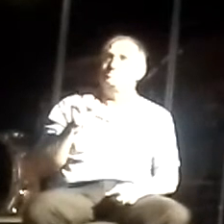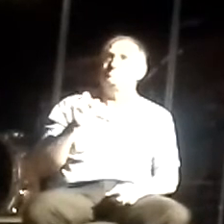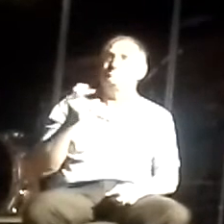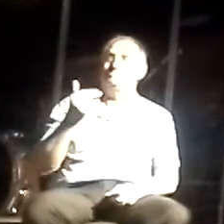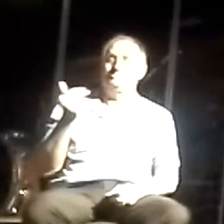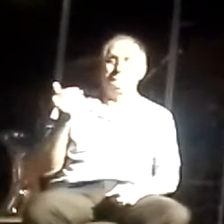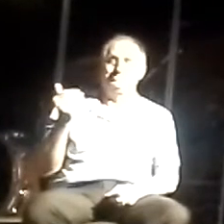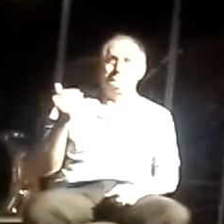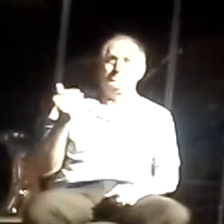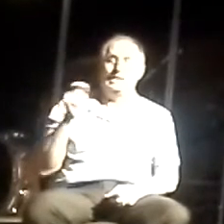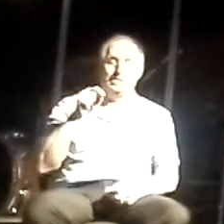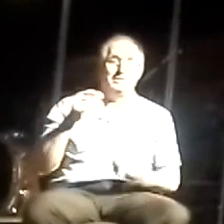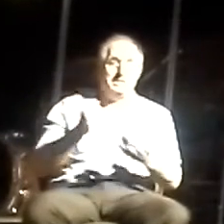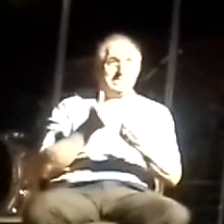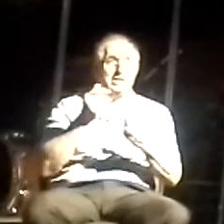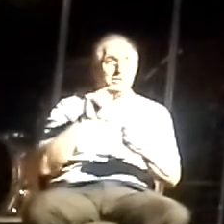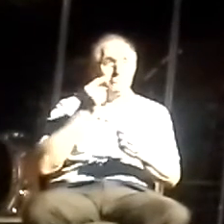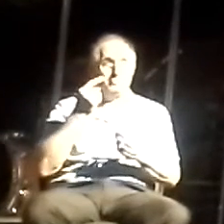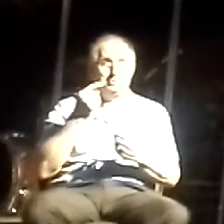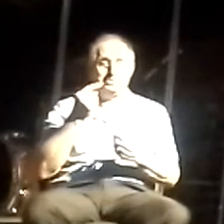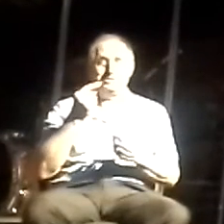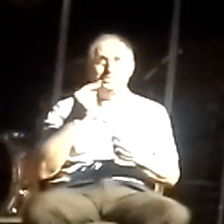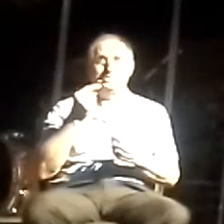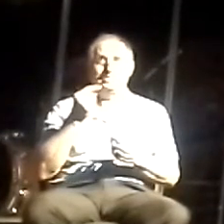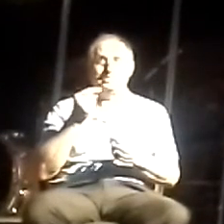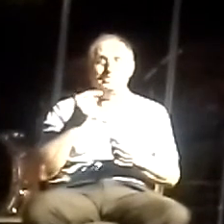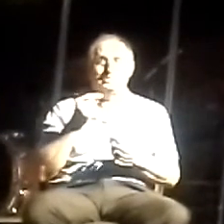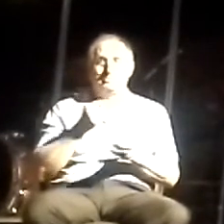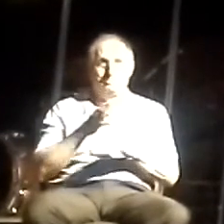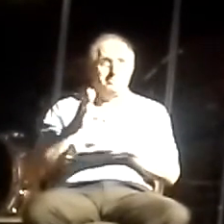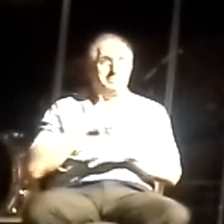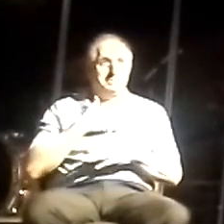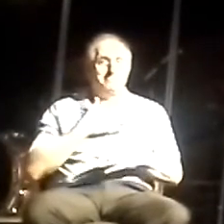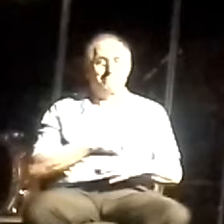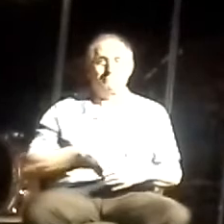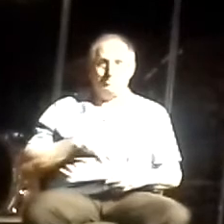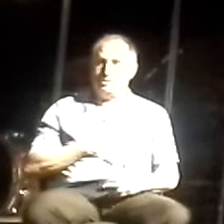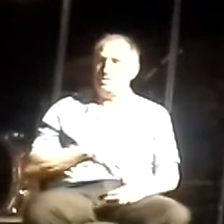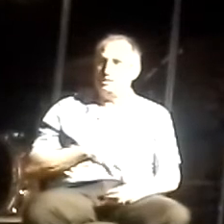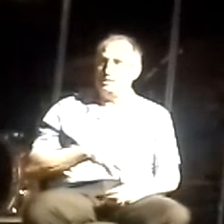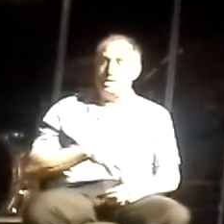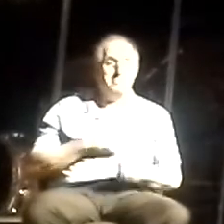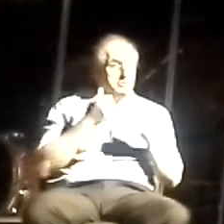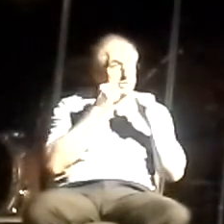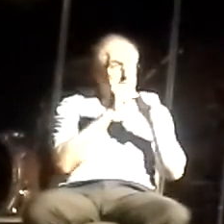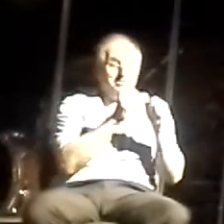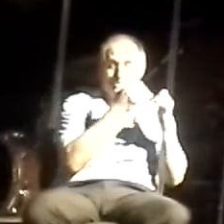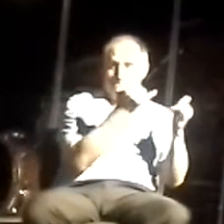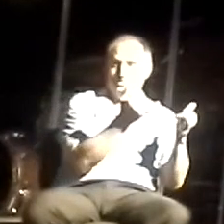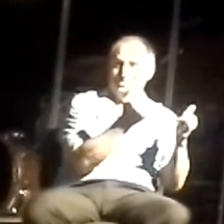it. I have to eat a salad first to make a bed for it in my stomach. I'm going to move on now.